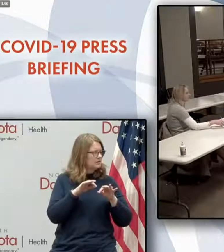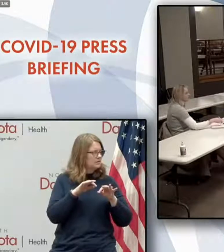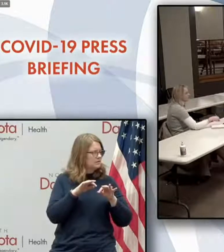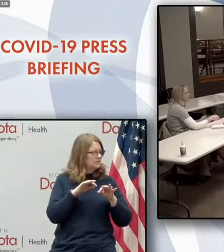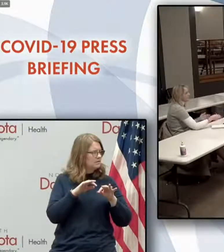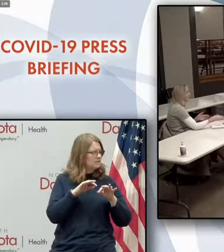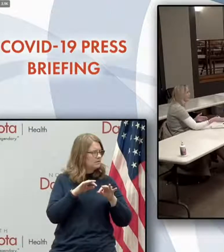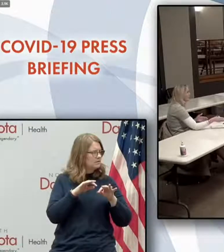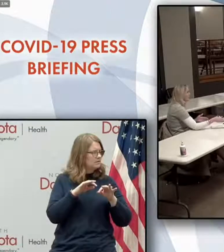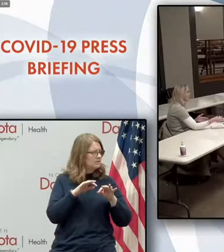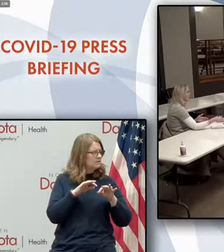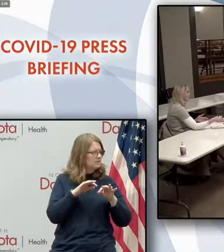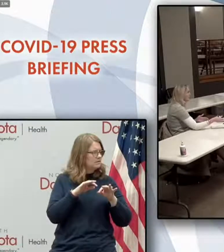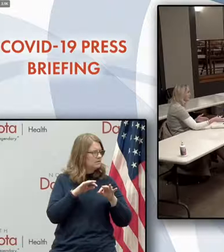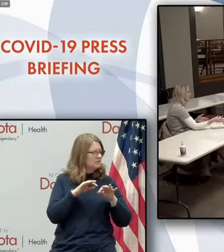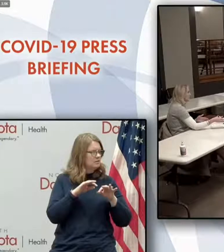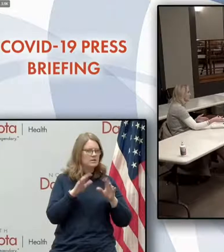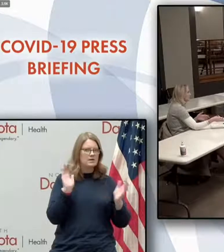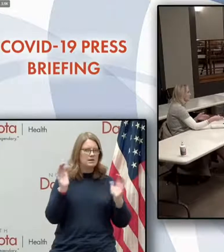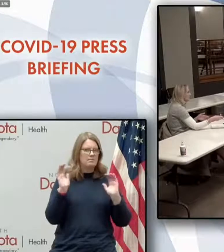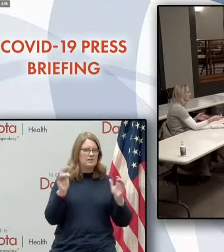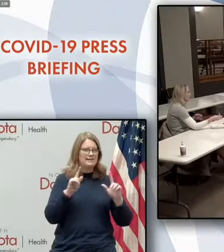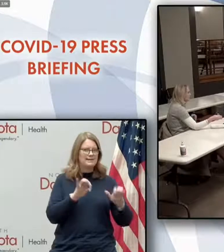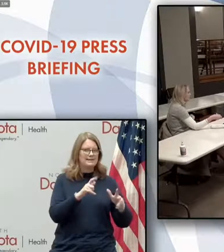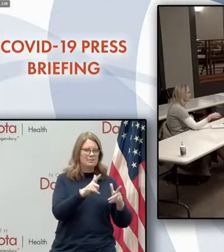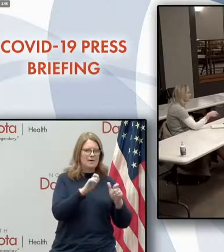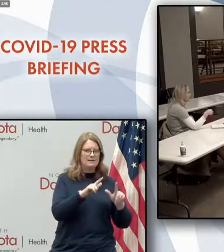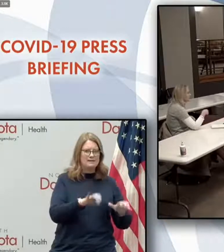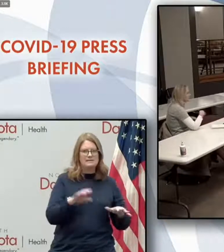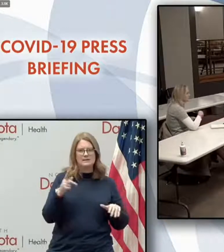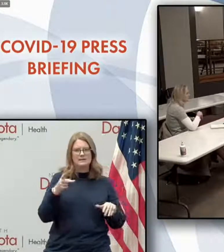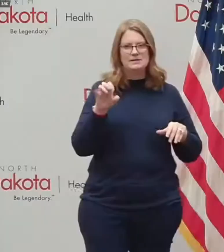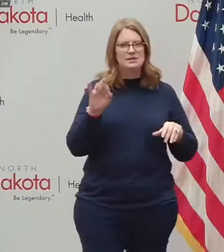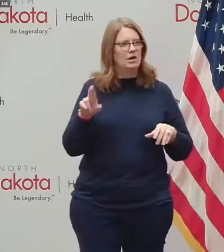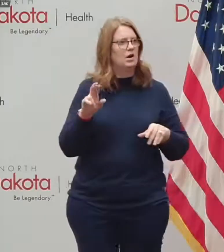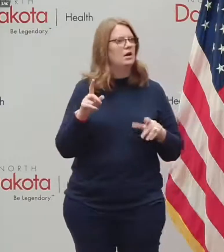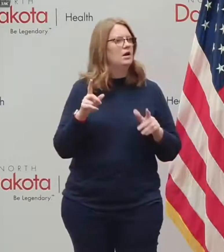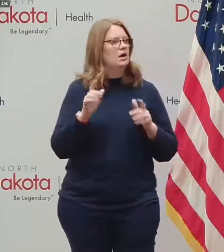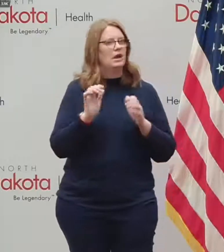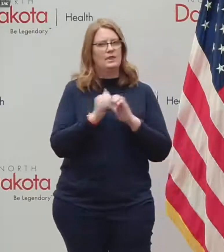then maybe explain the accuracy behind the rapid testing? Yeah, happy to.